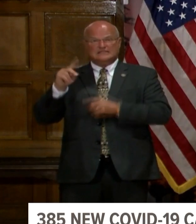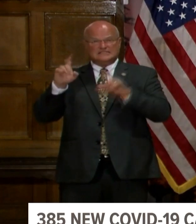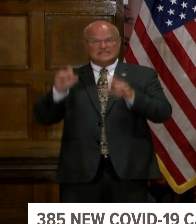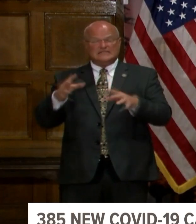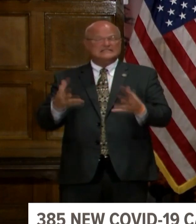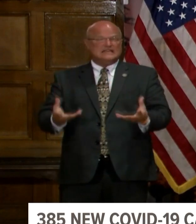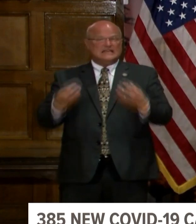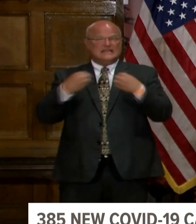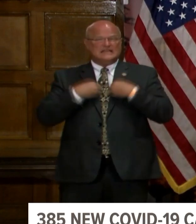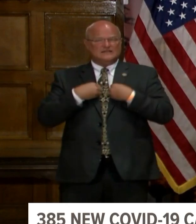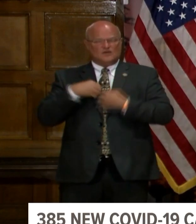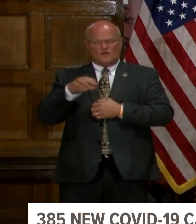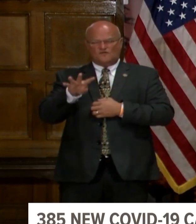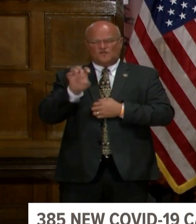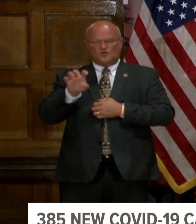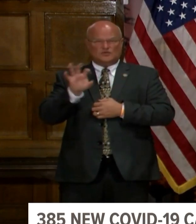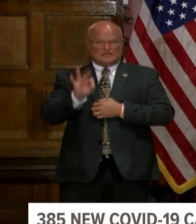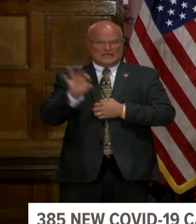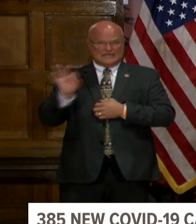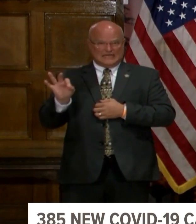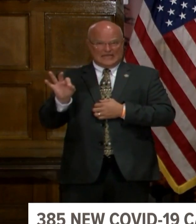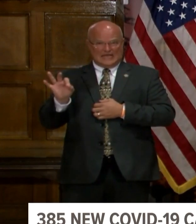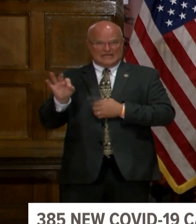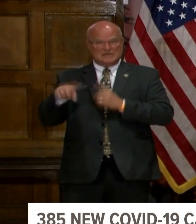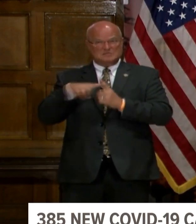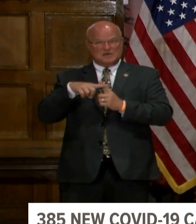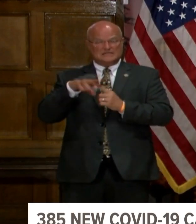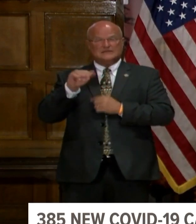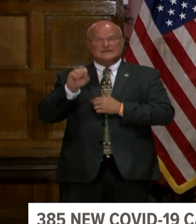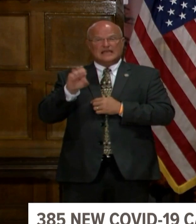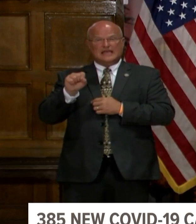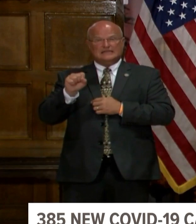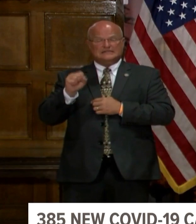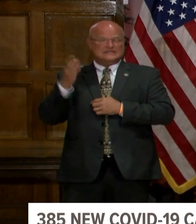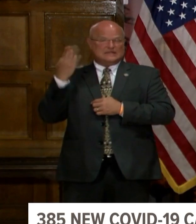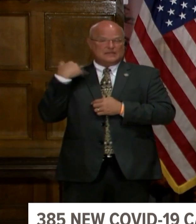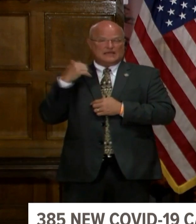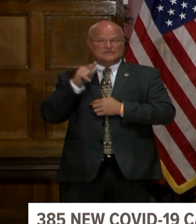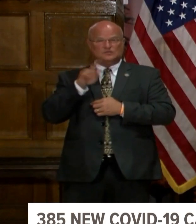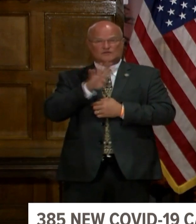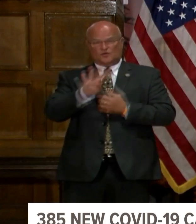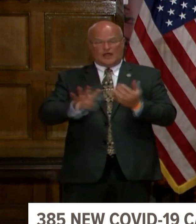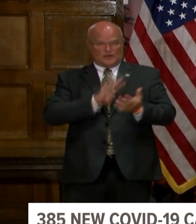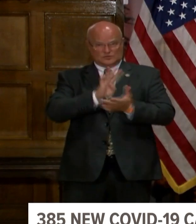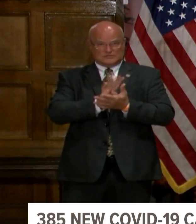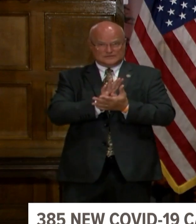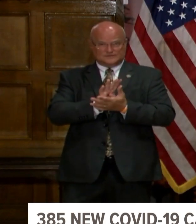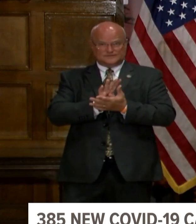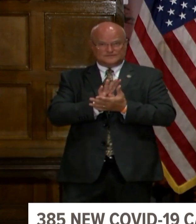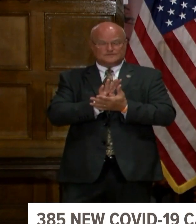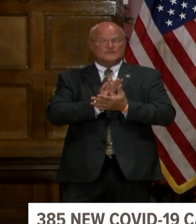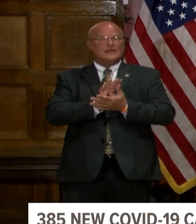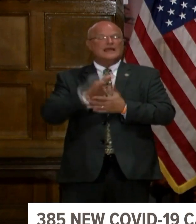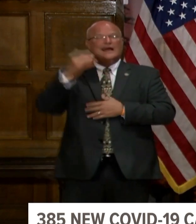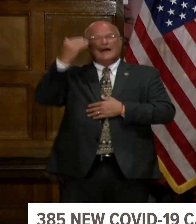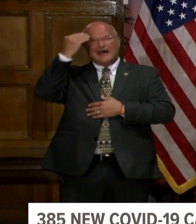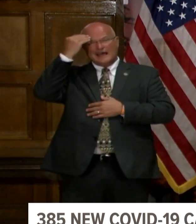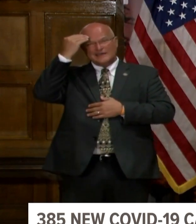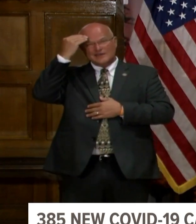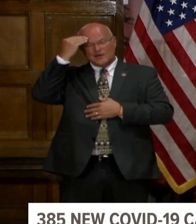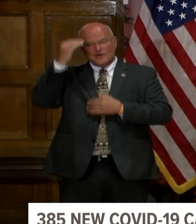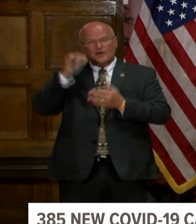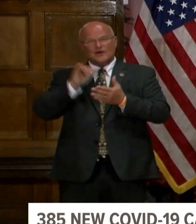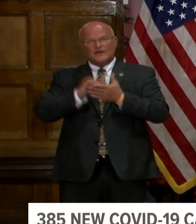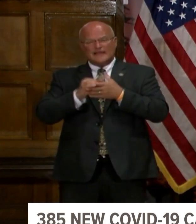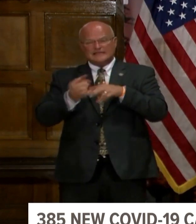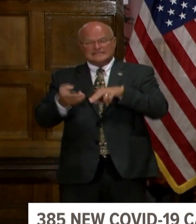gives us 499 positive cases within the last 24 hours. I know that is